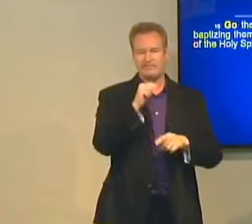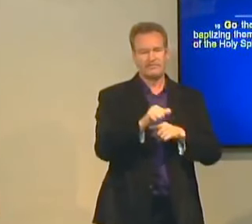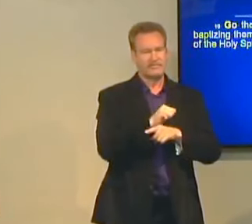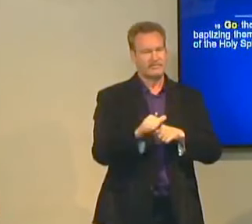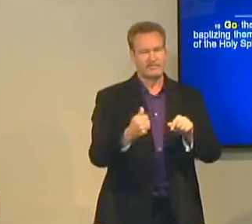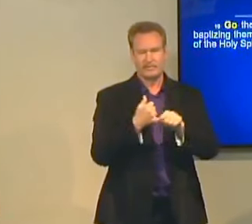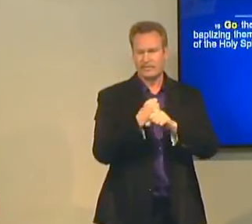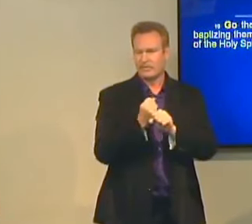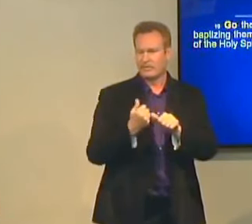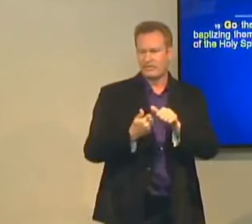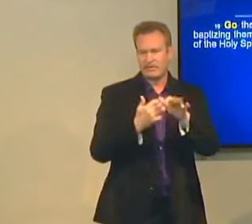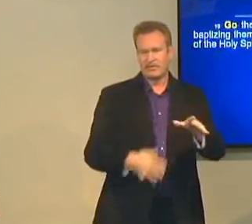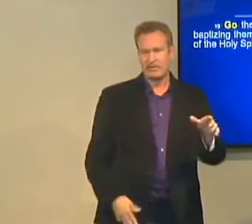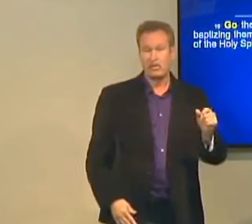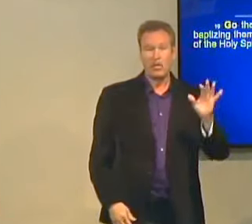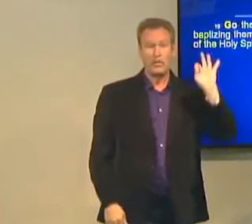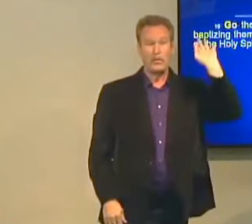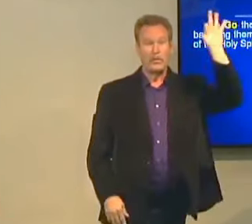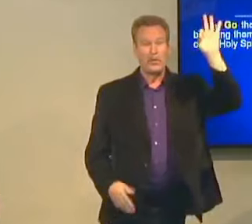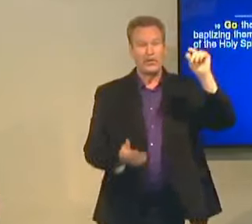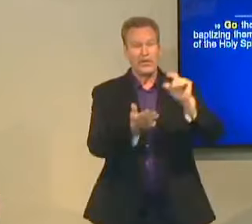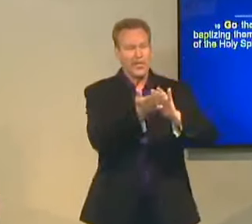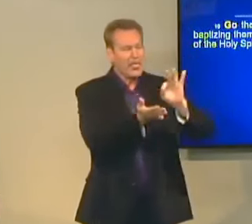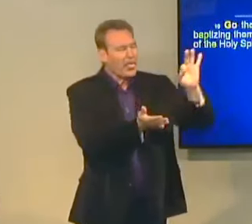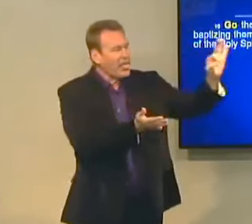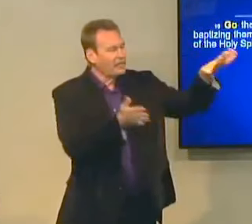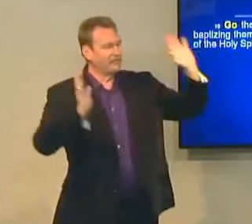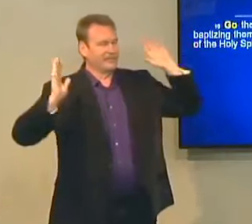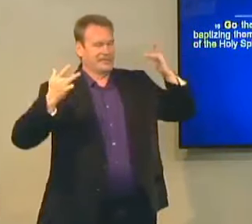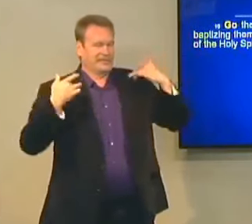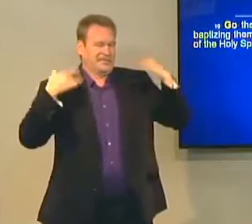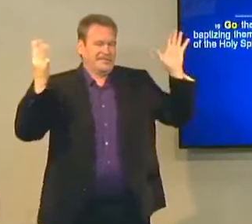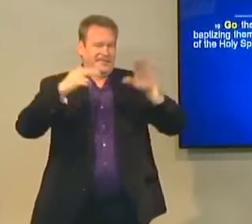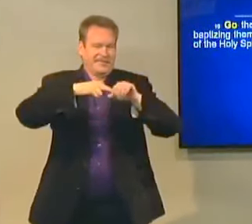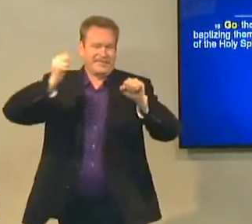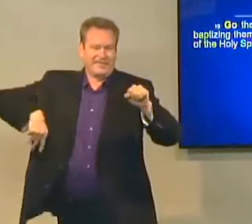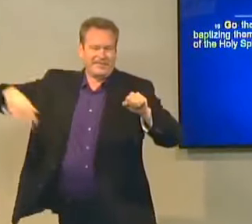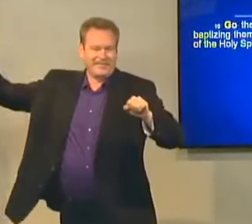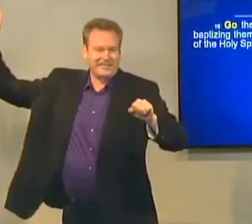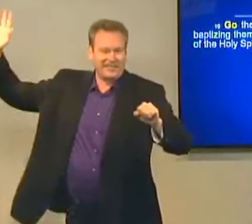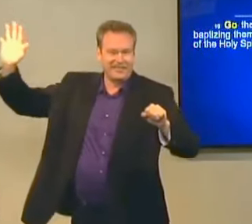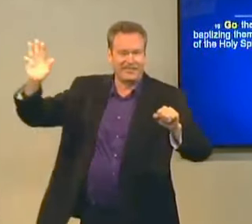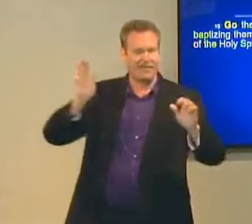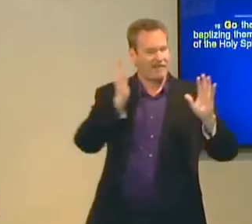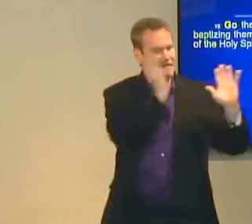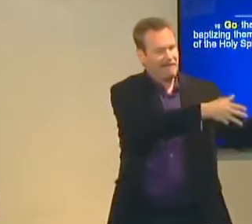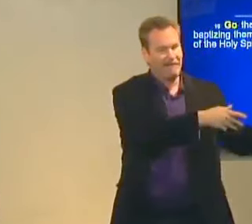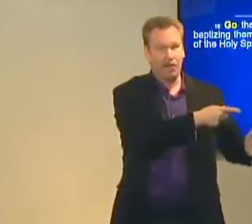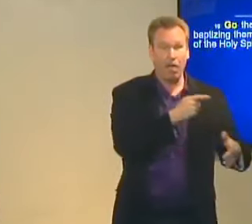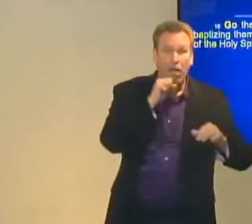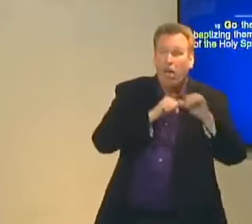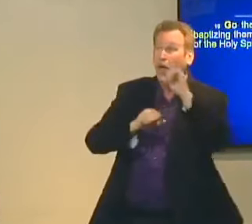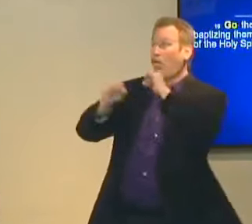disciples but often times people just preach the gospel and they're like oh it's not my responsibility anymore I'm just going to leave it to them